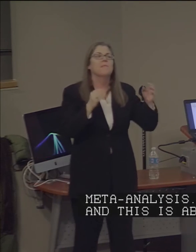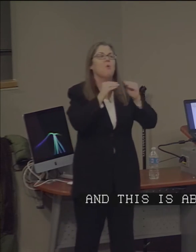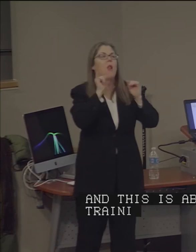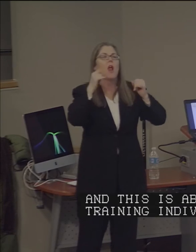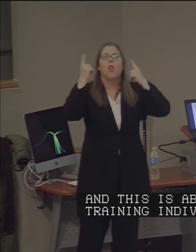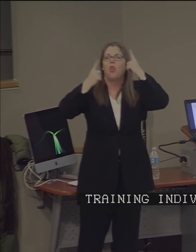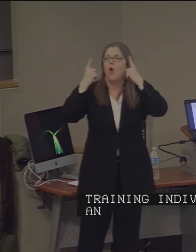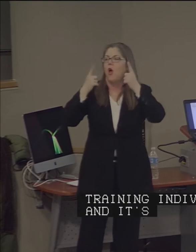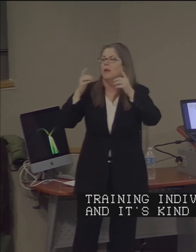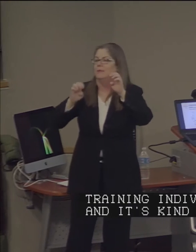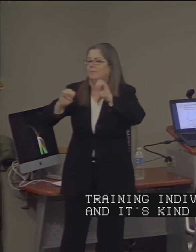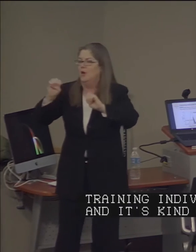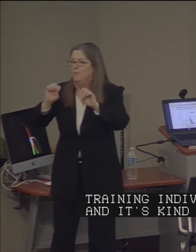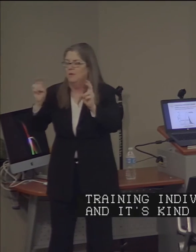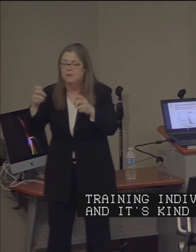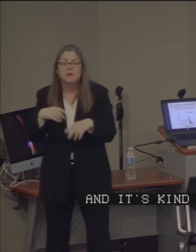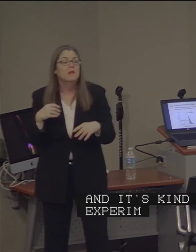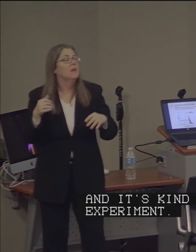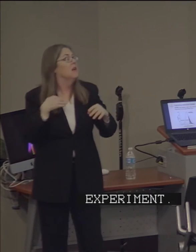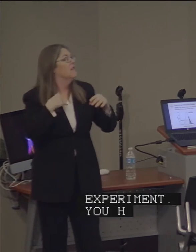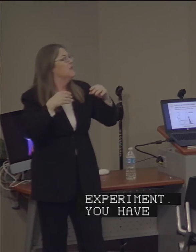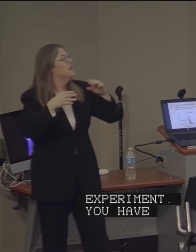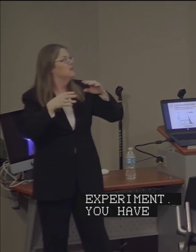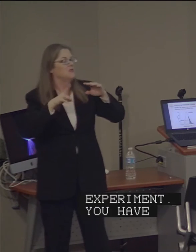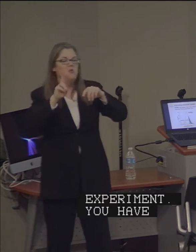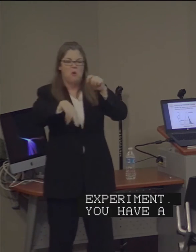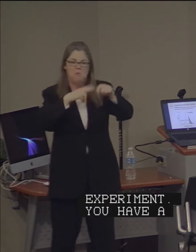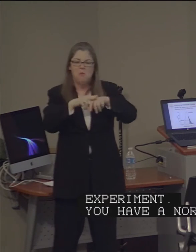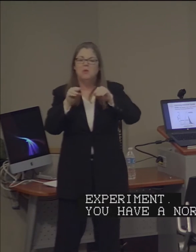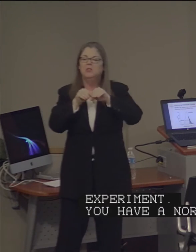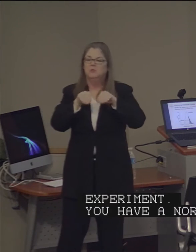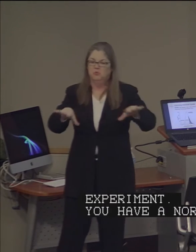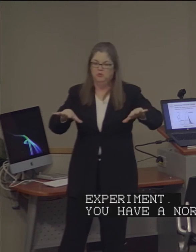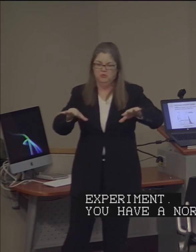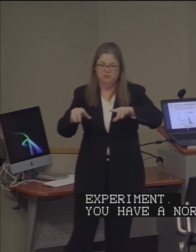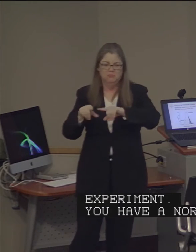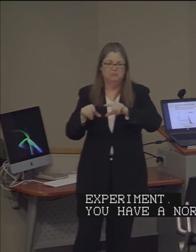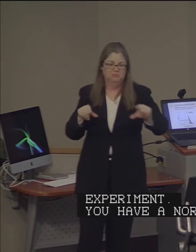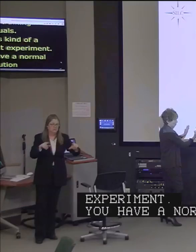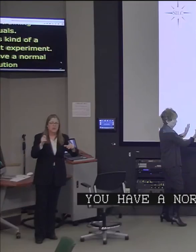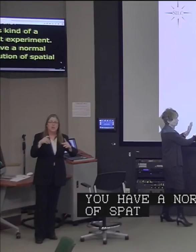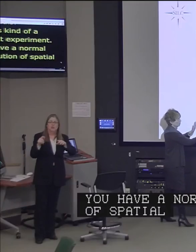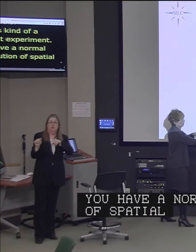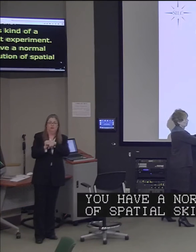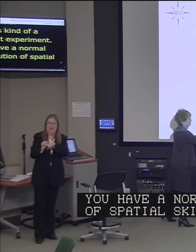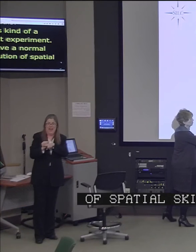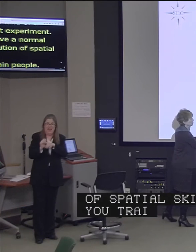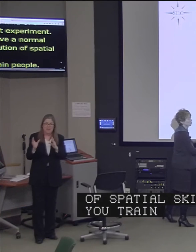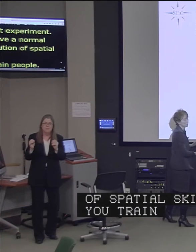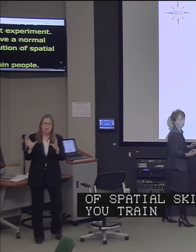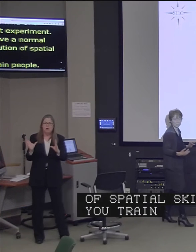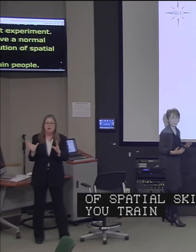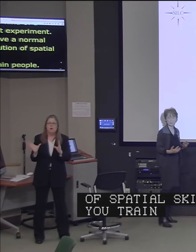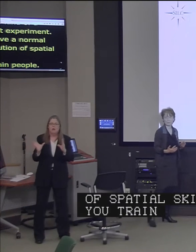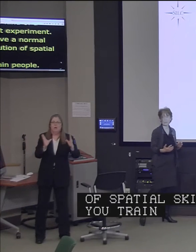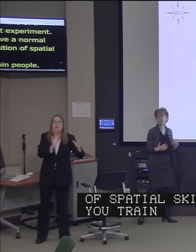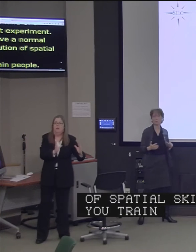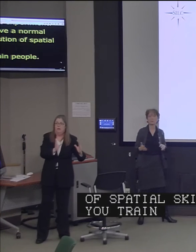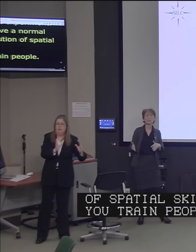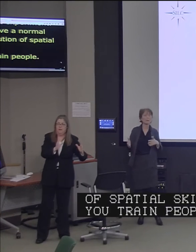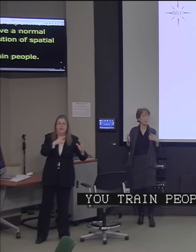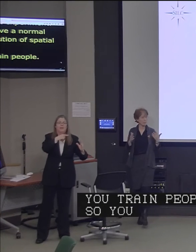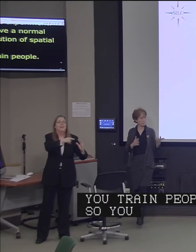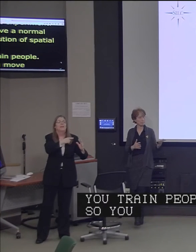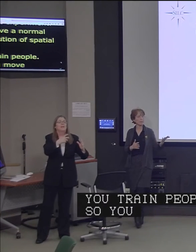have a normal distribution of spatial skill. You train people, so you move it rightward, and we move this one